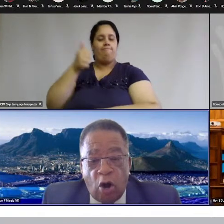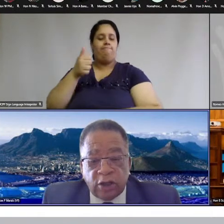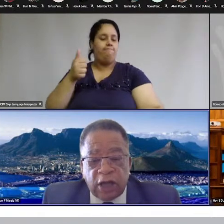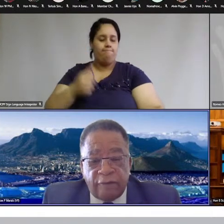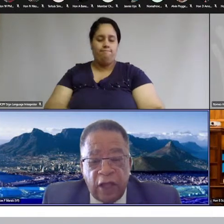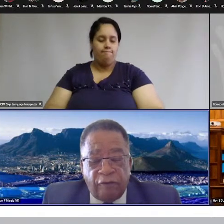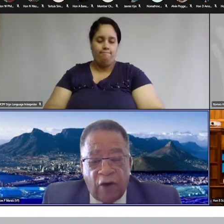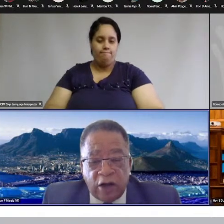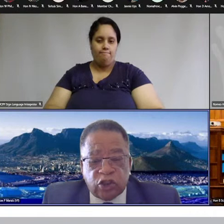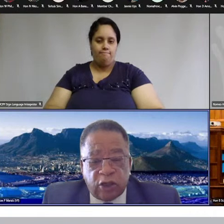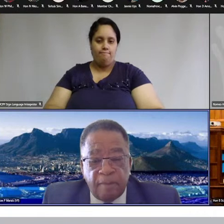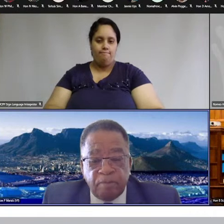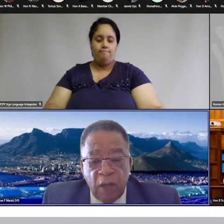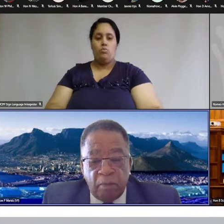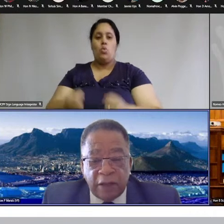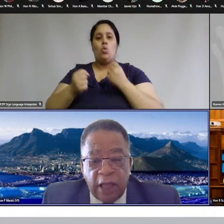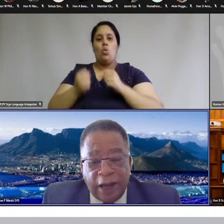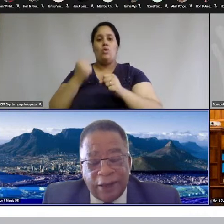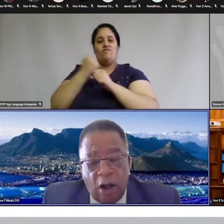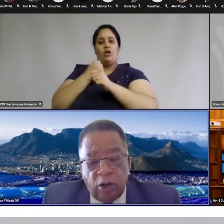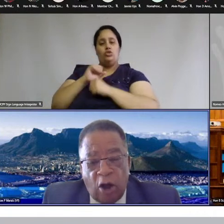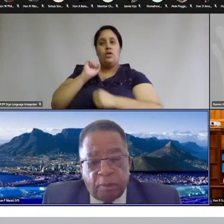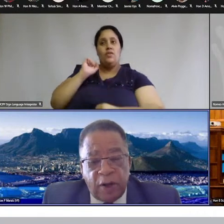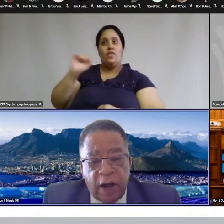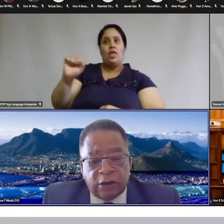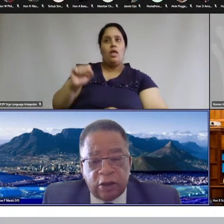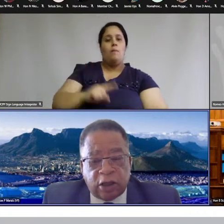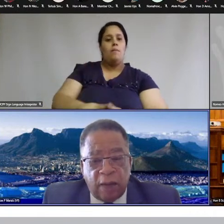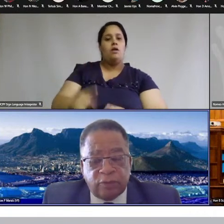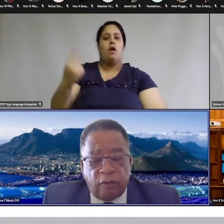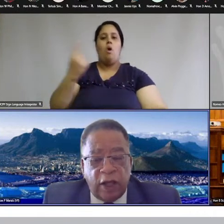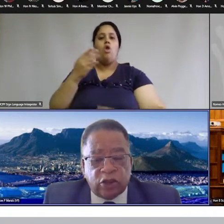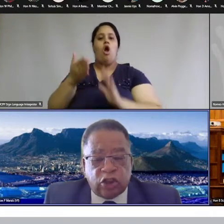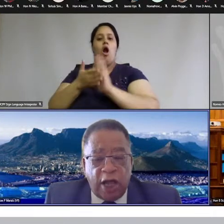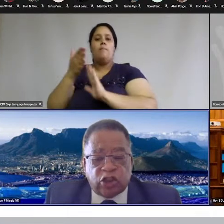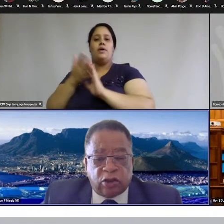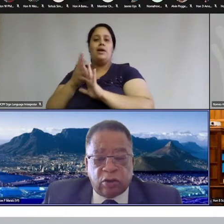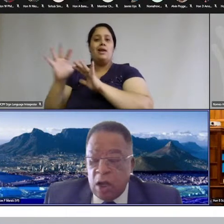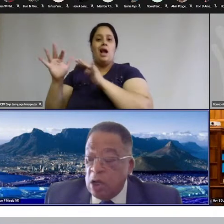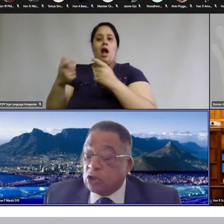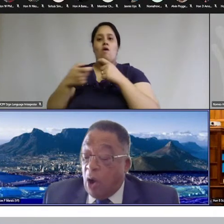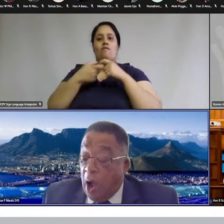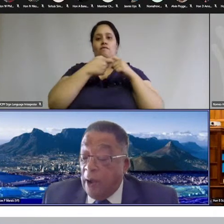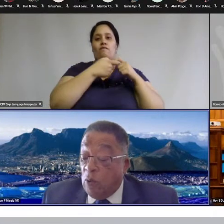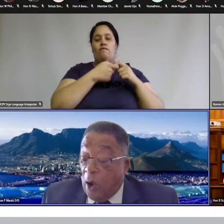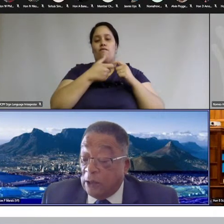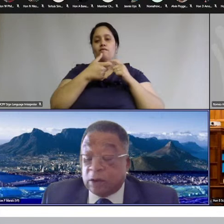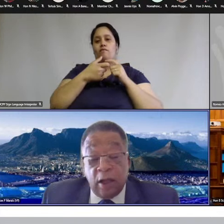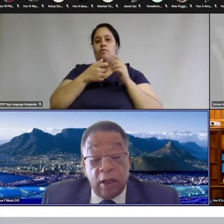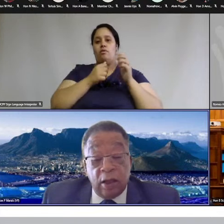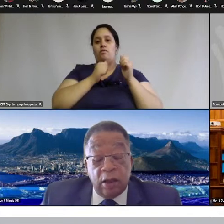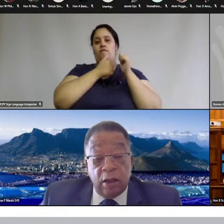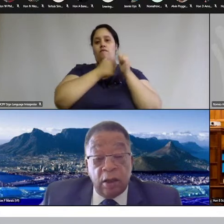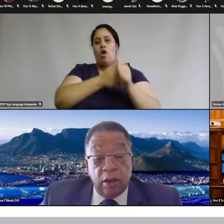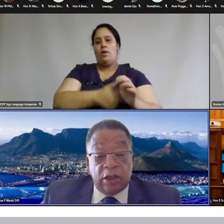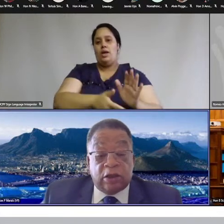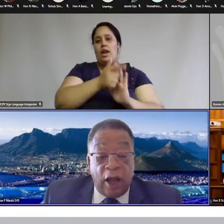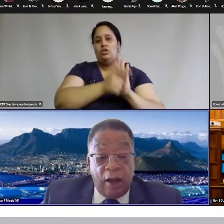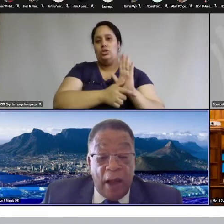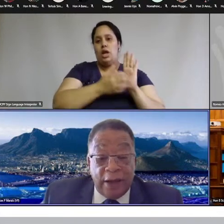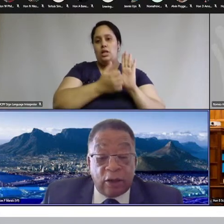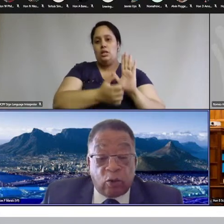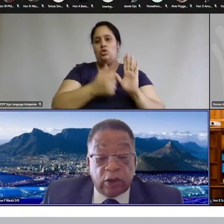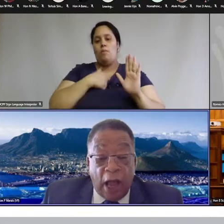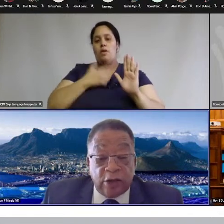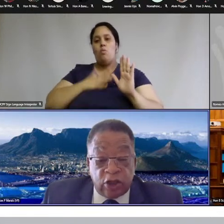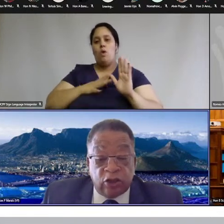The courts have their function, but they can only operate in terms of legislation. So I want the